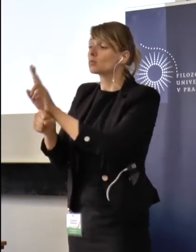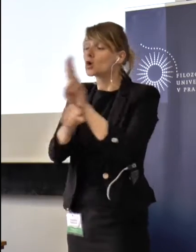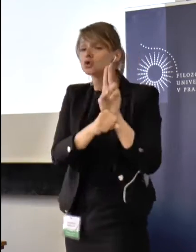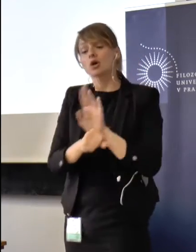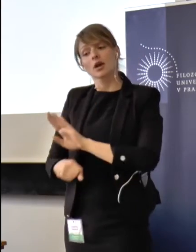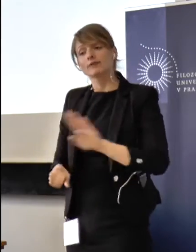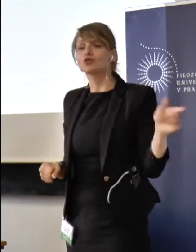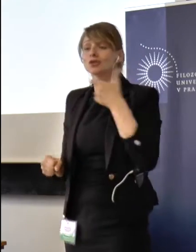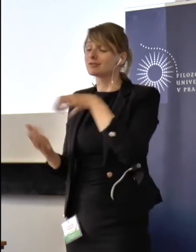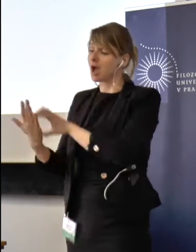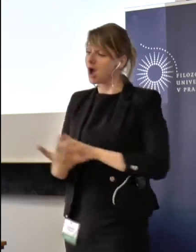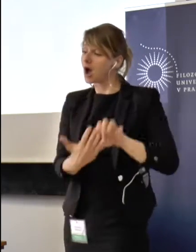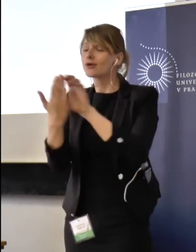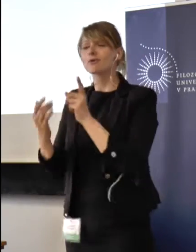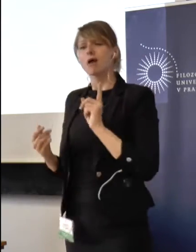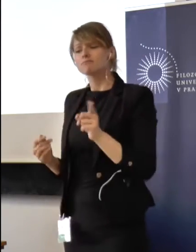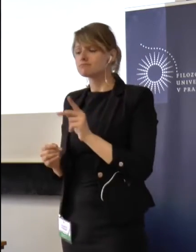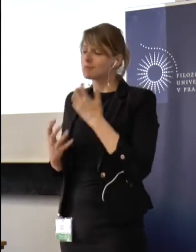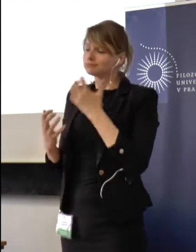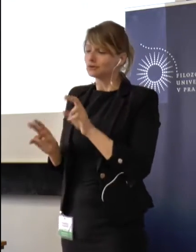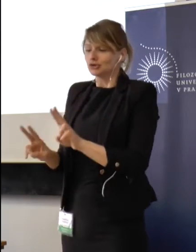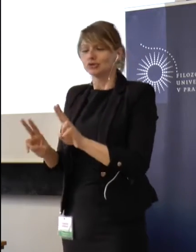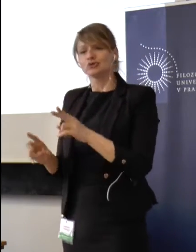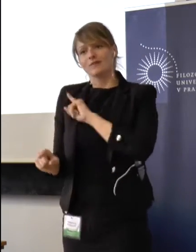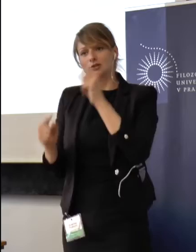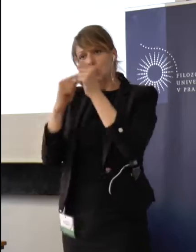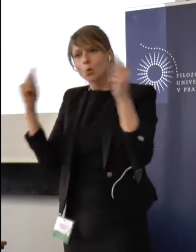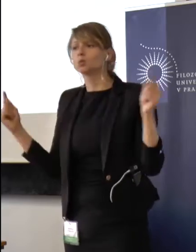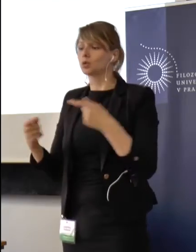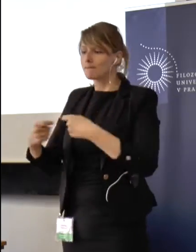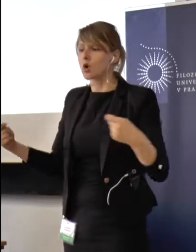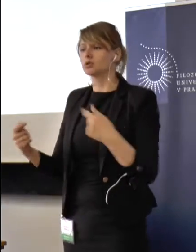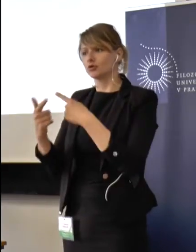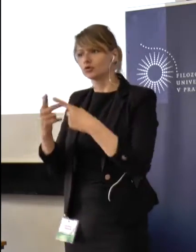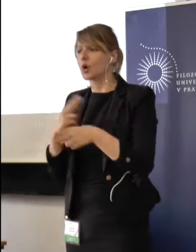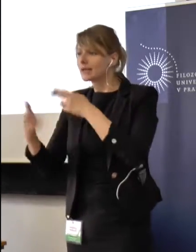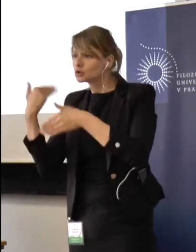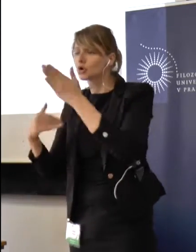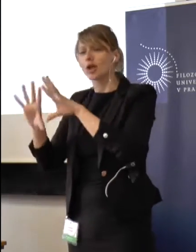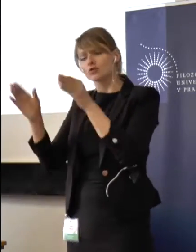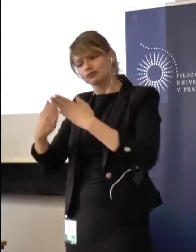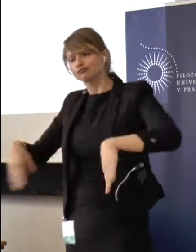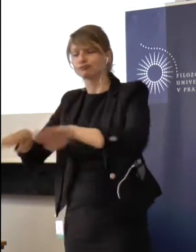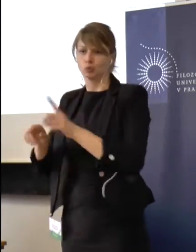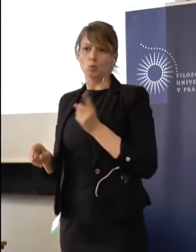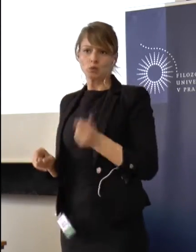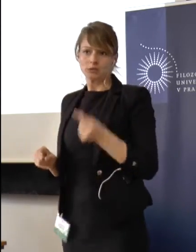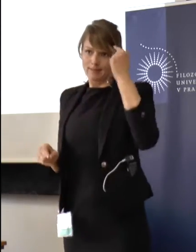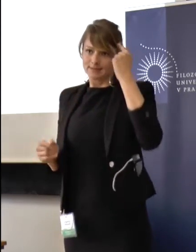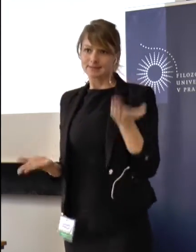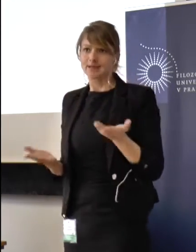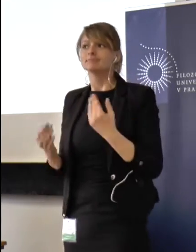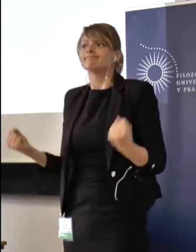safeguarded and enhanced. And it is true, the European Union does this. The European Union, excuse me, the